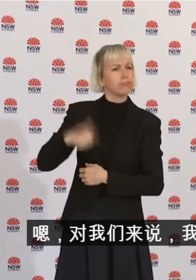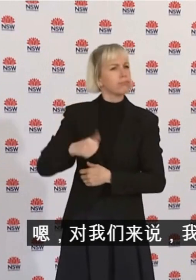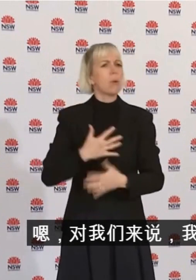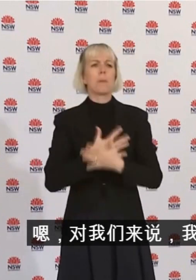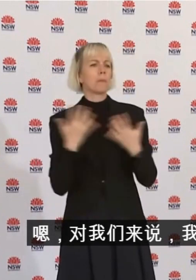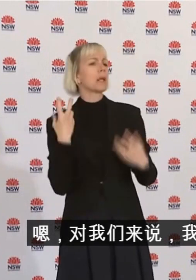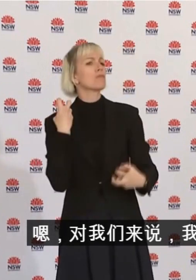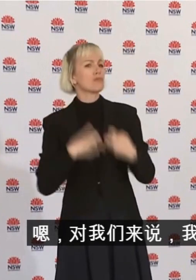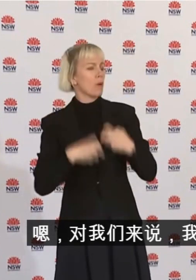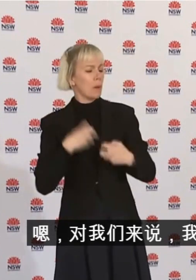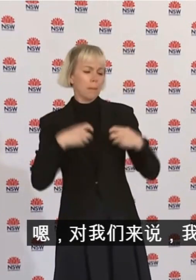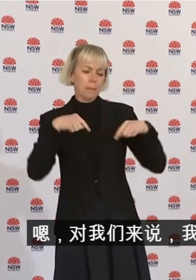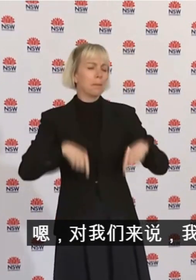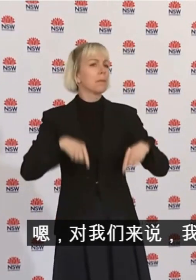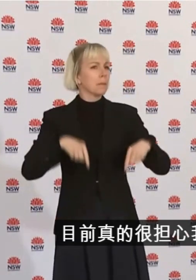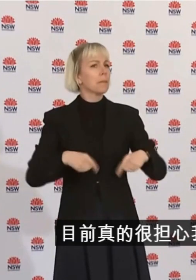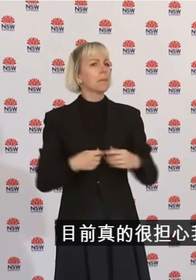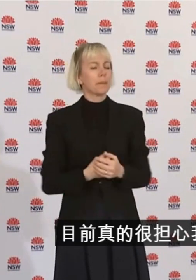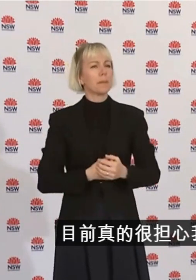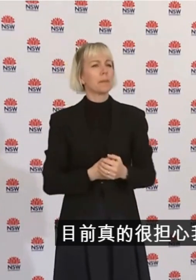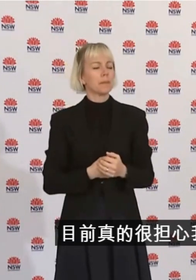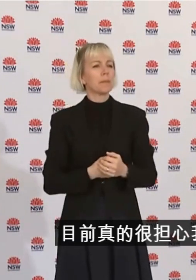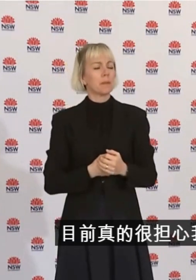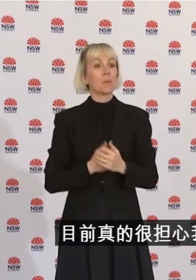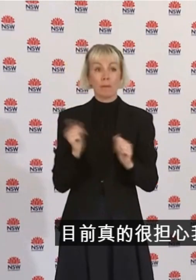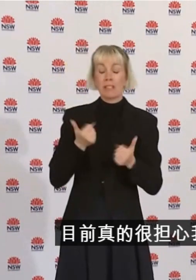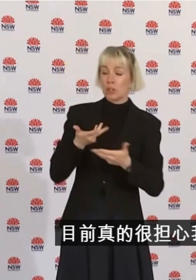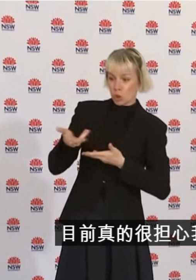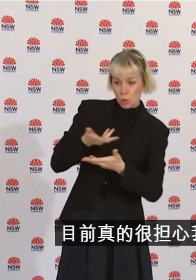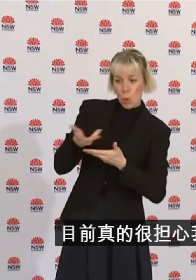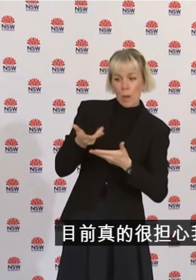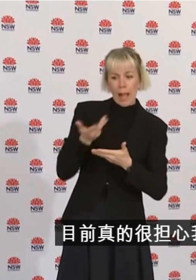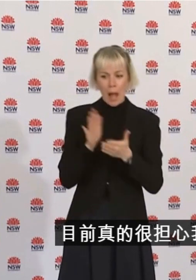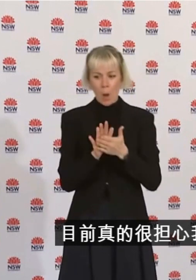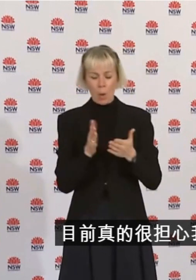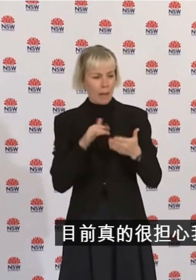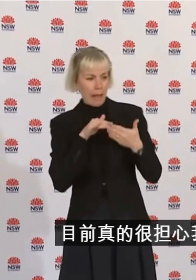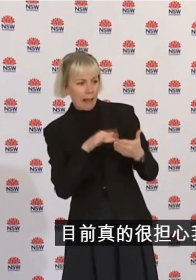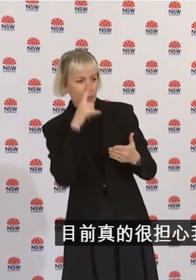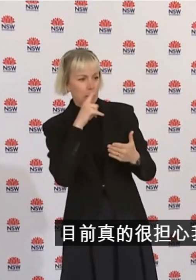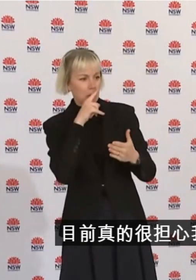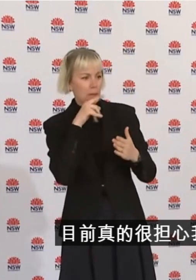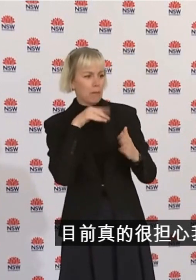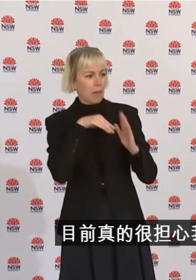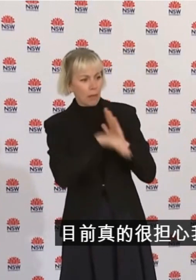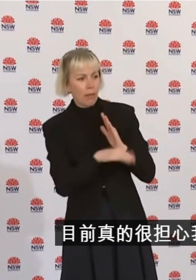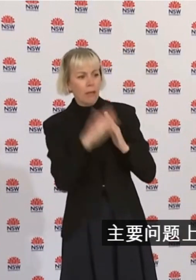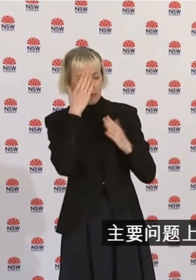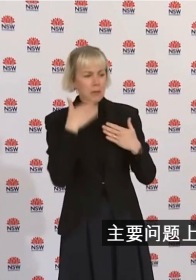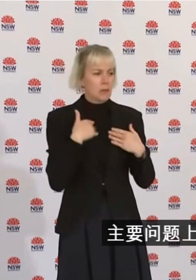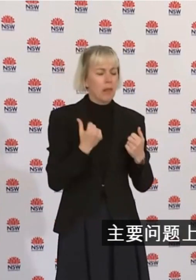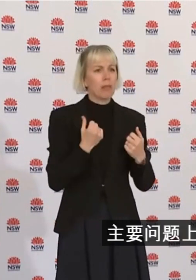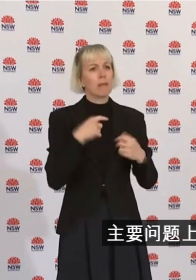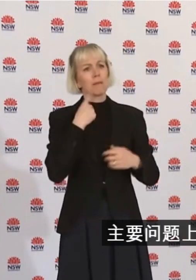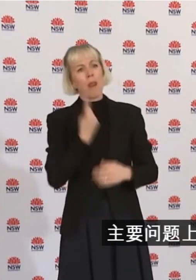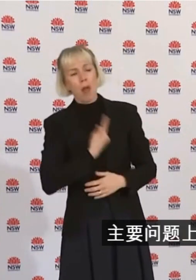for us. We have talked about it, but we're also really concerned at the moment about, if we move down that path, whether the